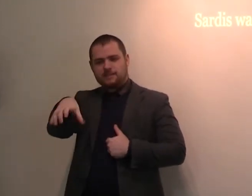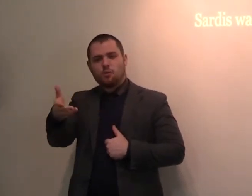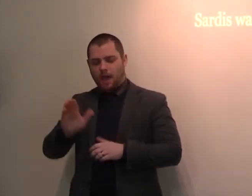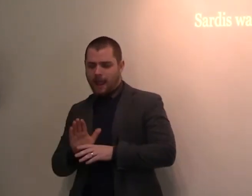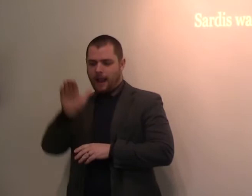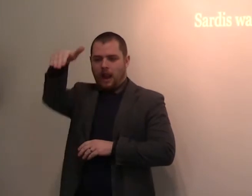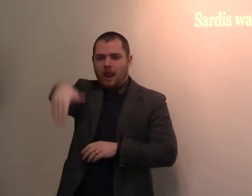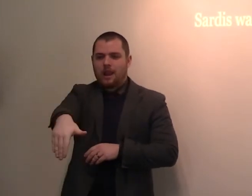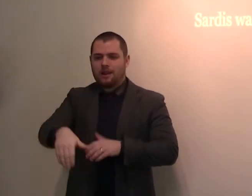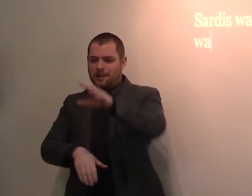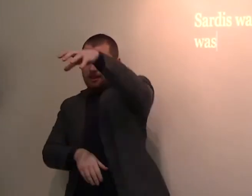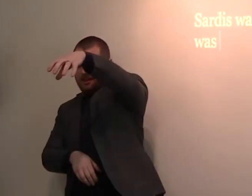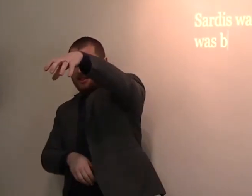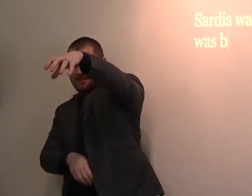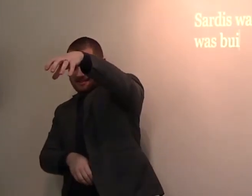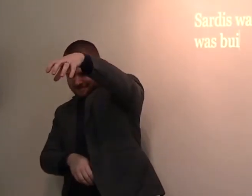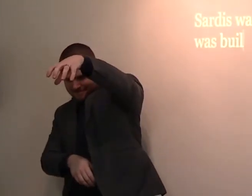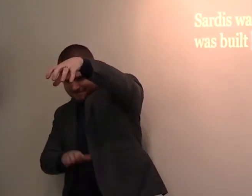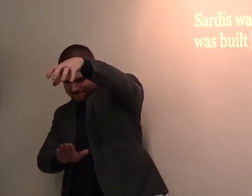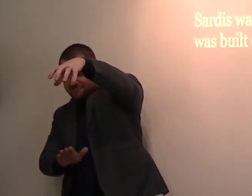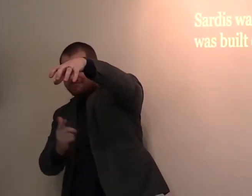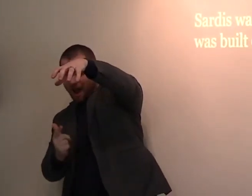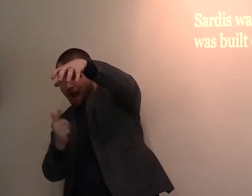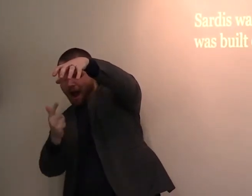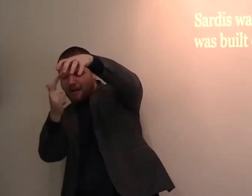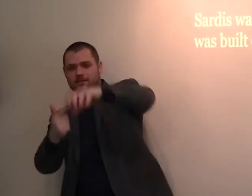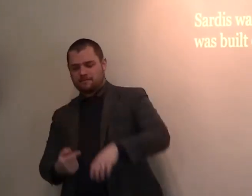than 500 meters. So they felt they were invincible.